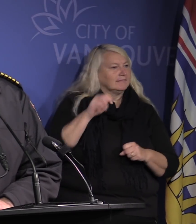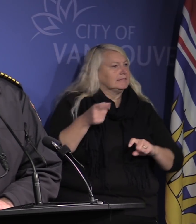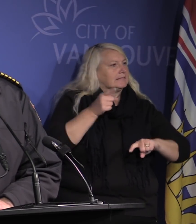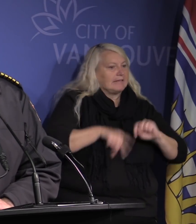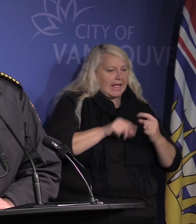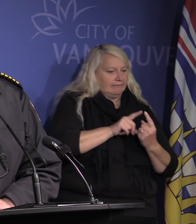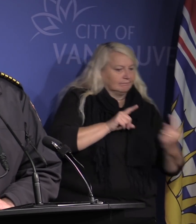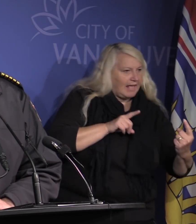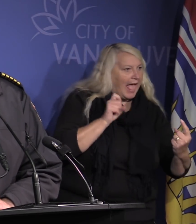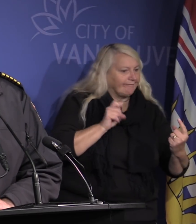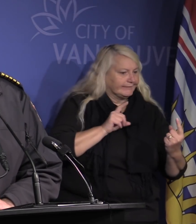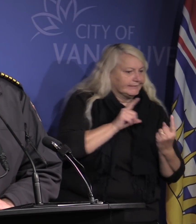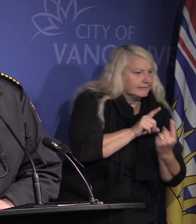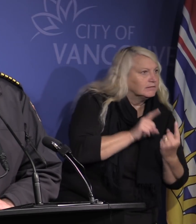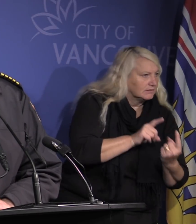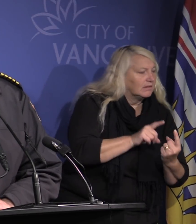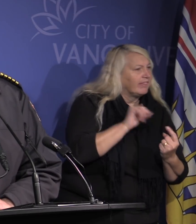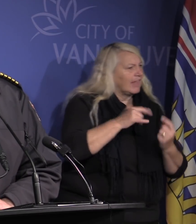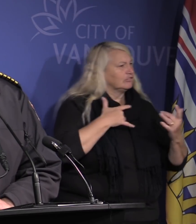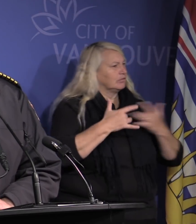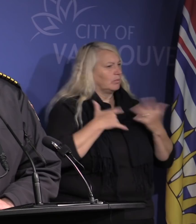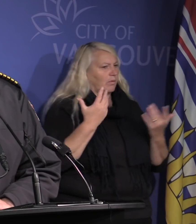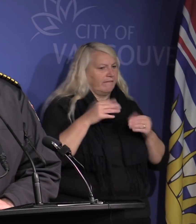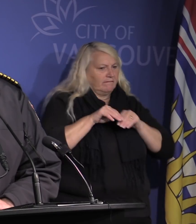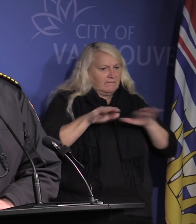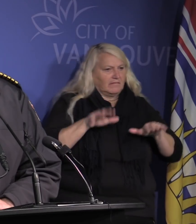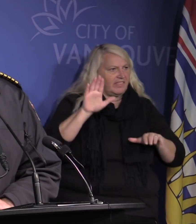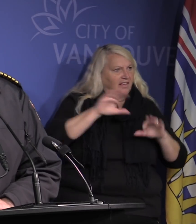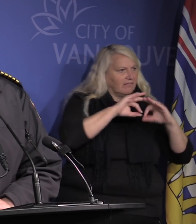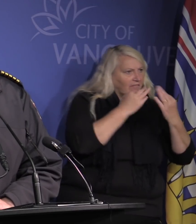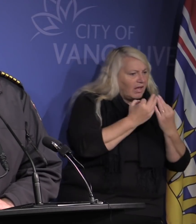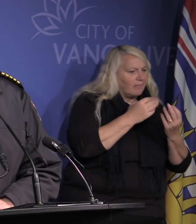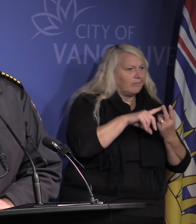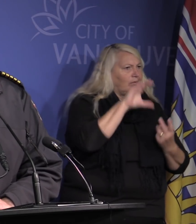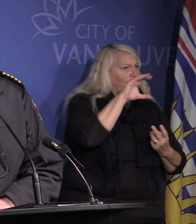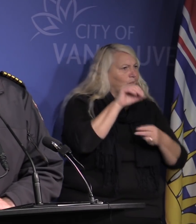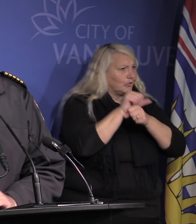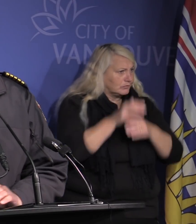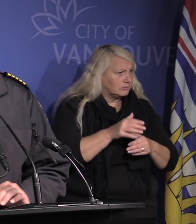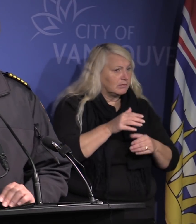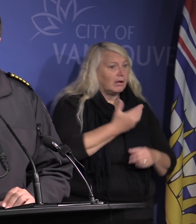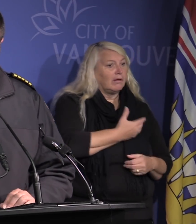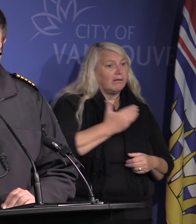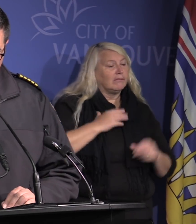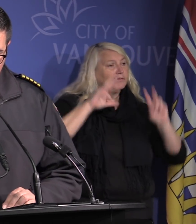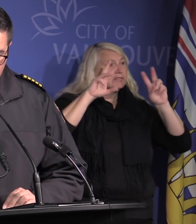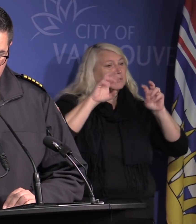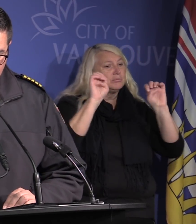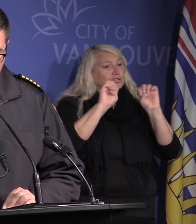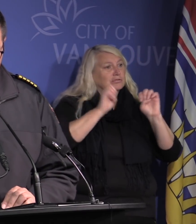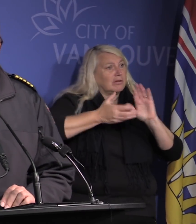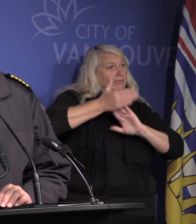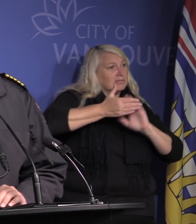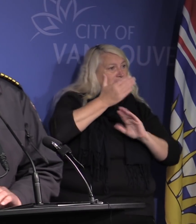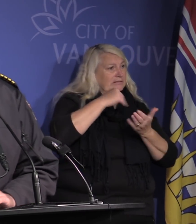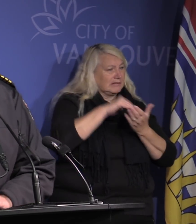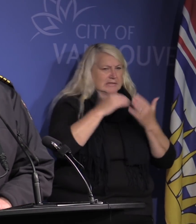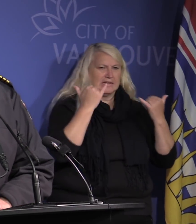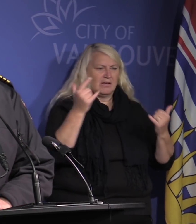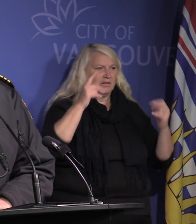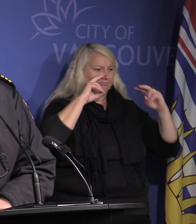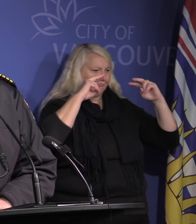This leads to concerns about families and coworkers. Our Emergency Operations Center is coordinating the most